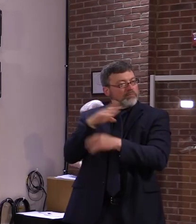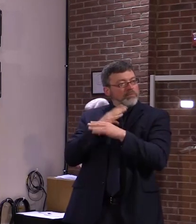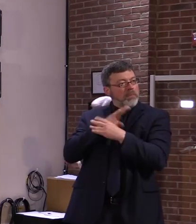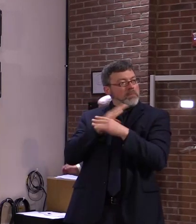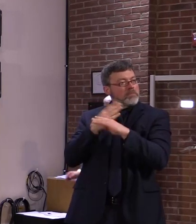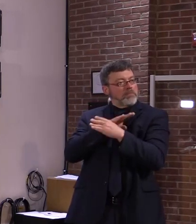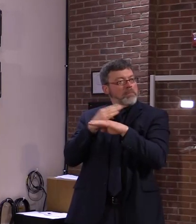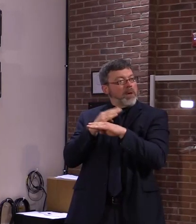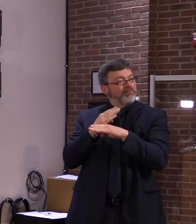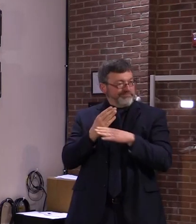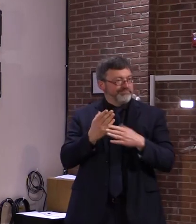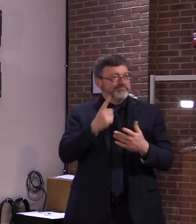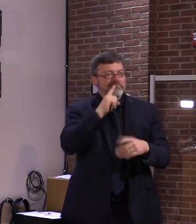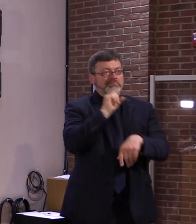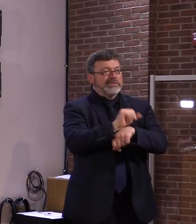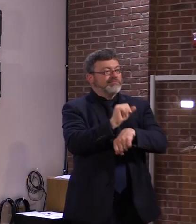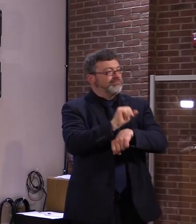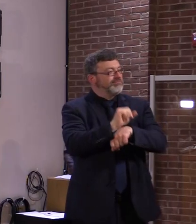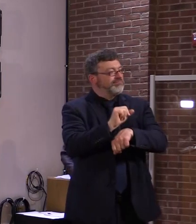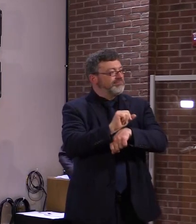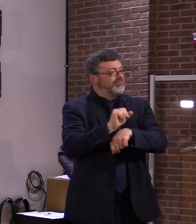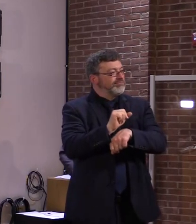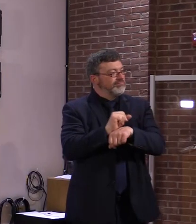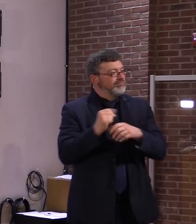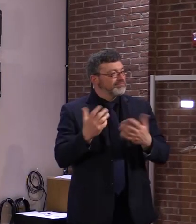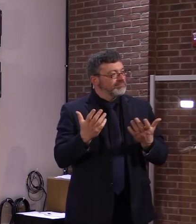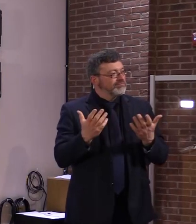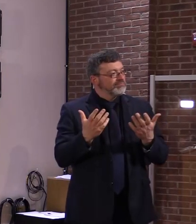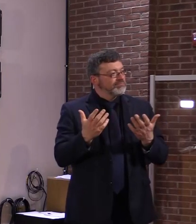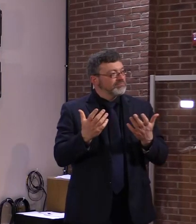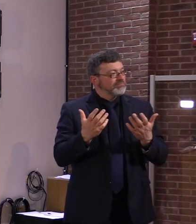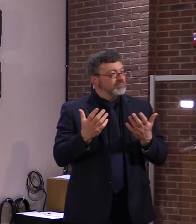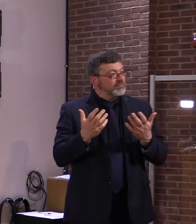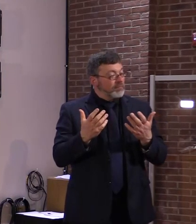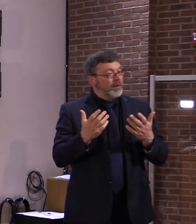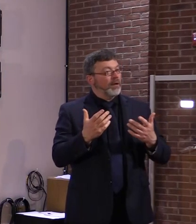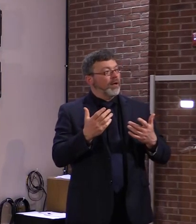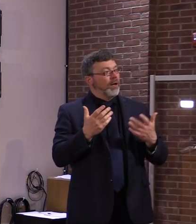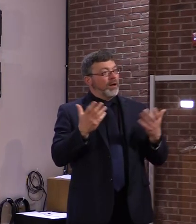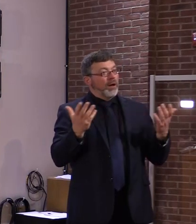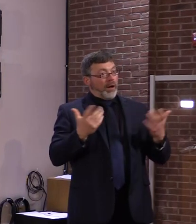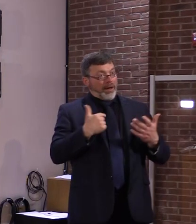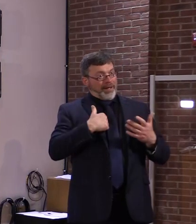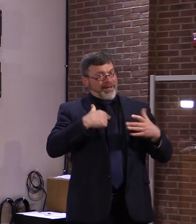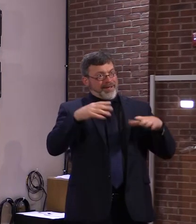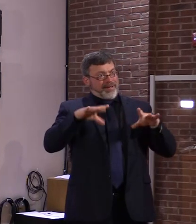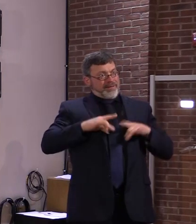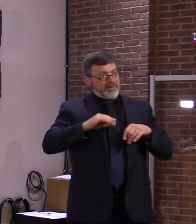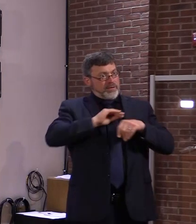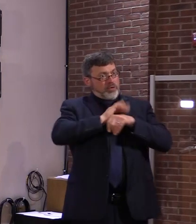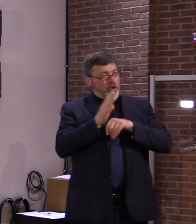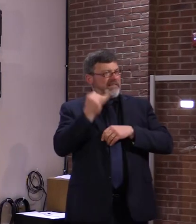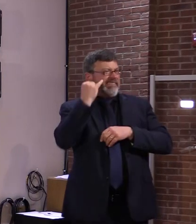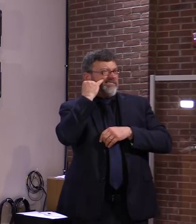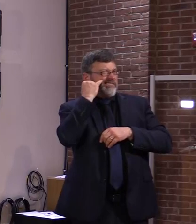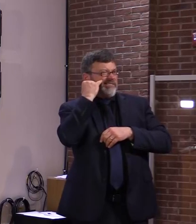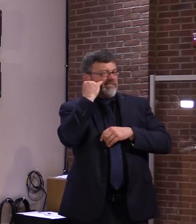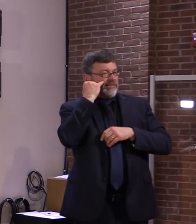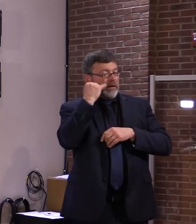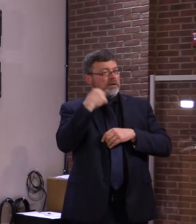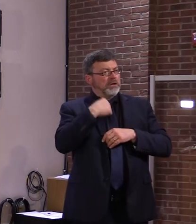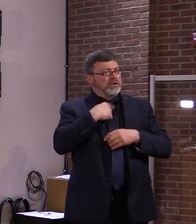at numerous press conferences, and I've noted the gradually accumulating literature supporting lower likelihood